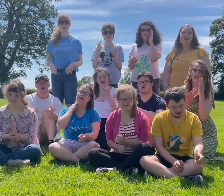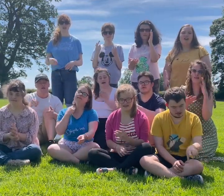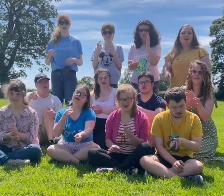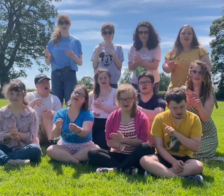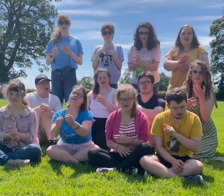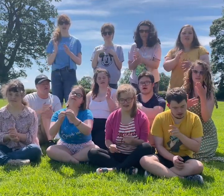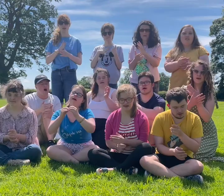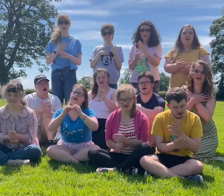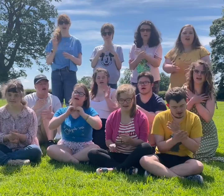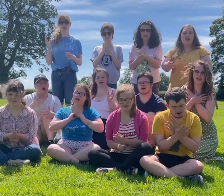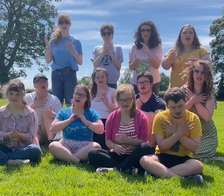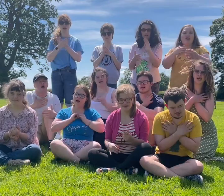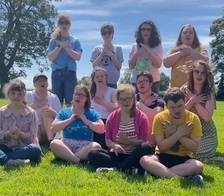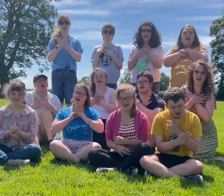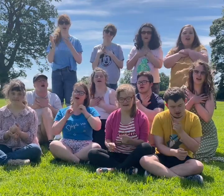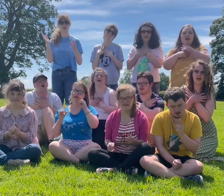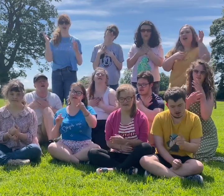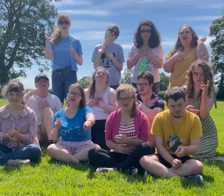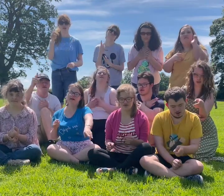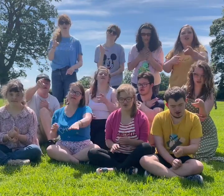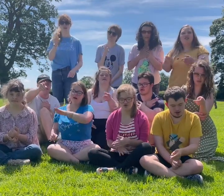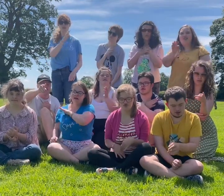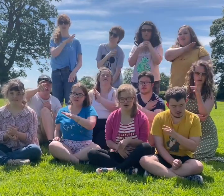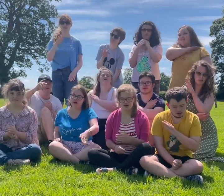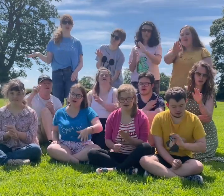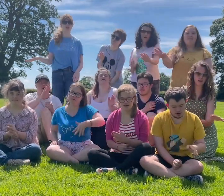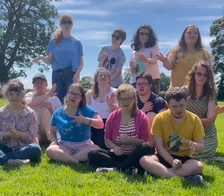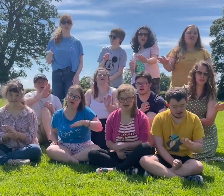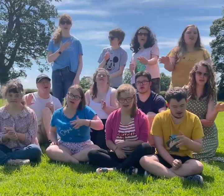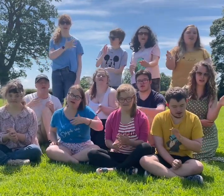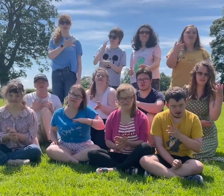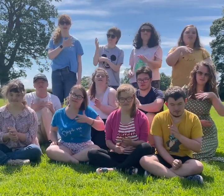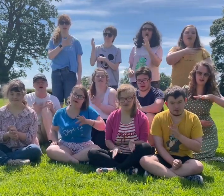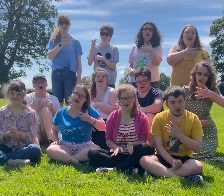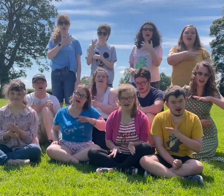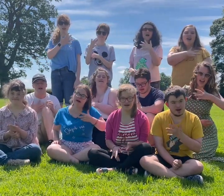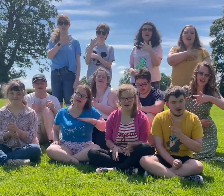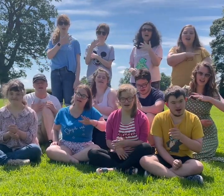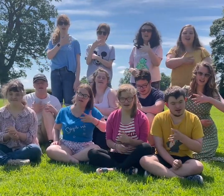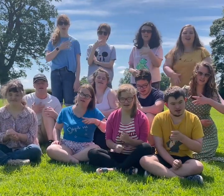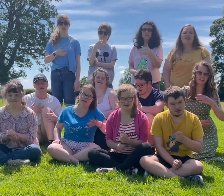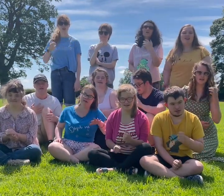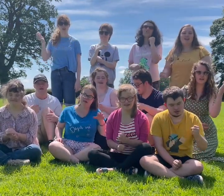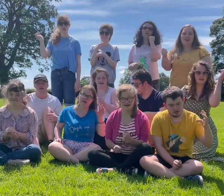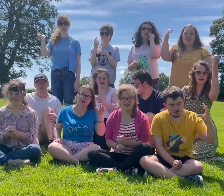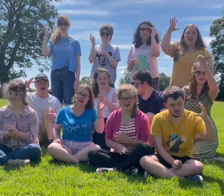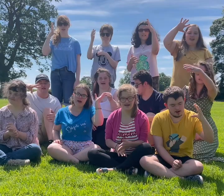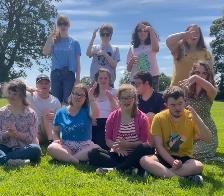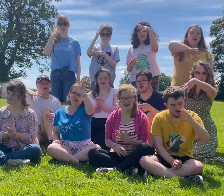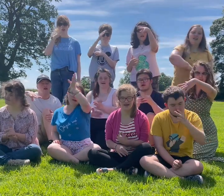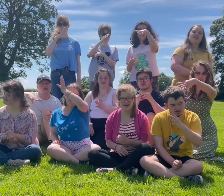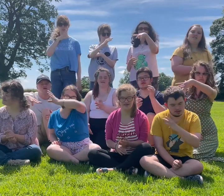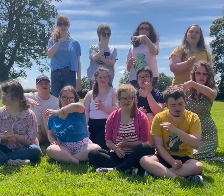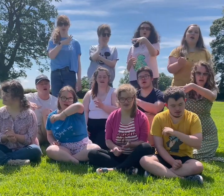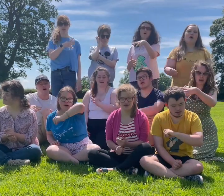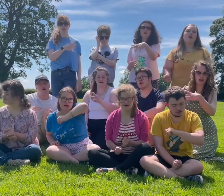And that's why I love you So don't be afraid So let them